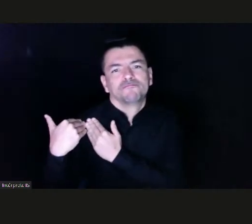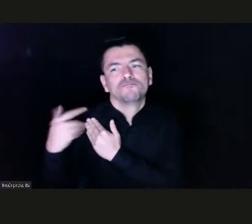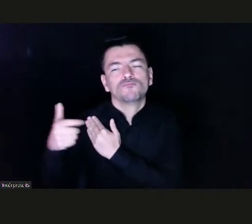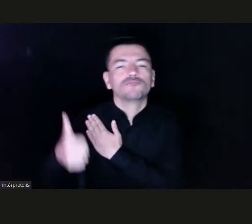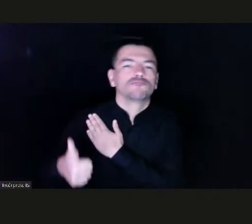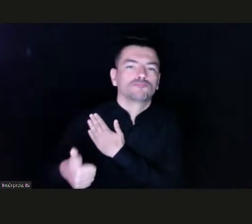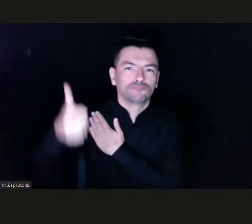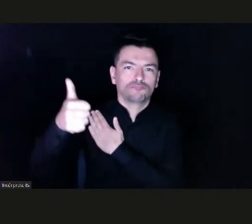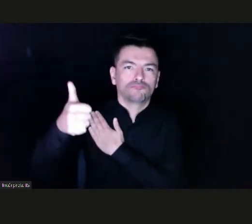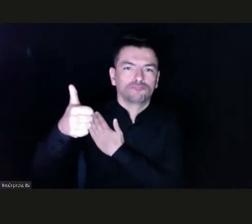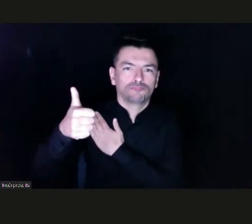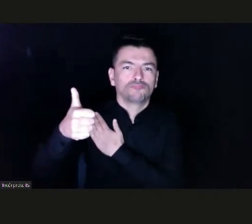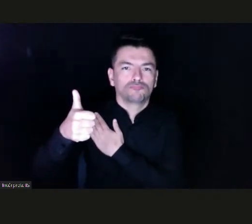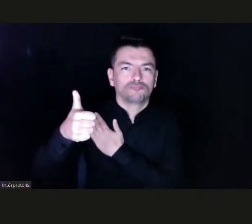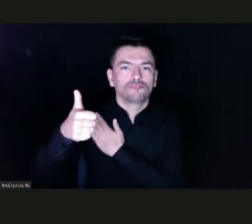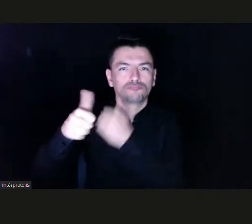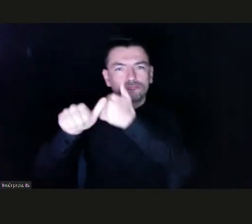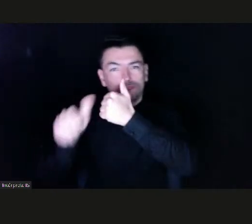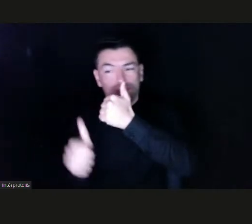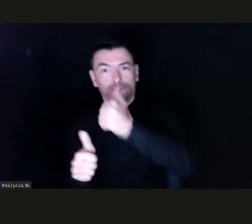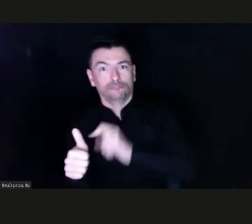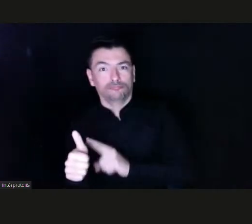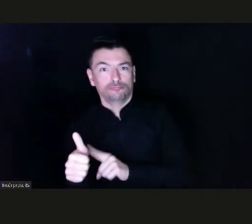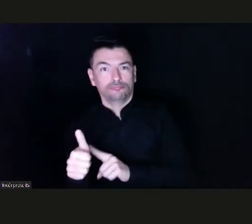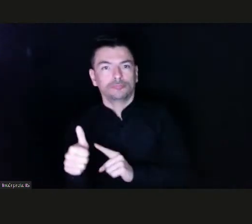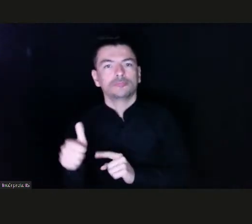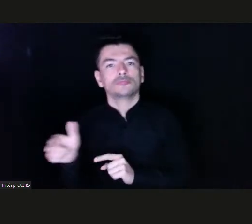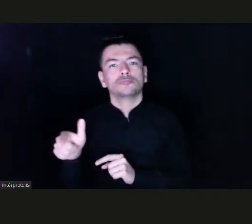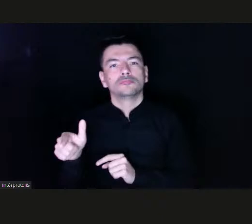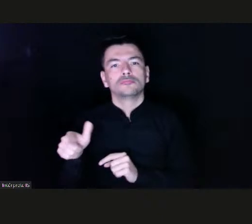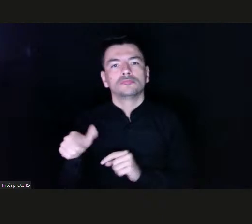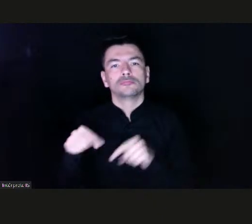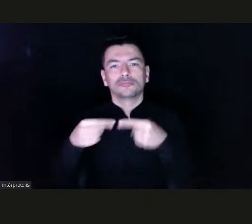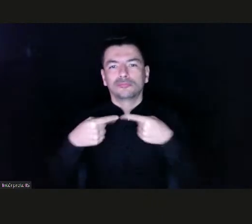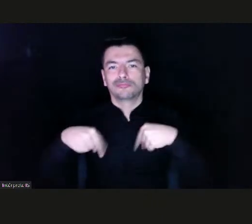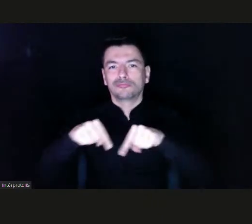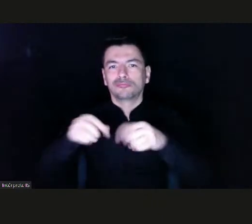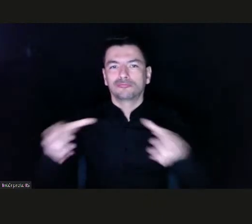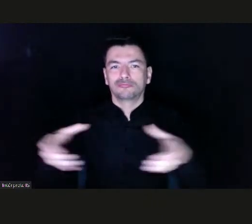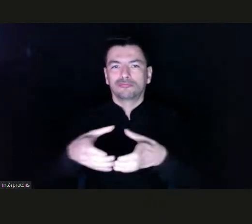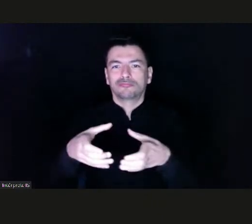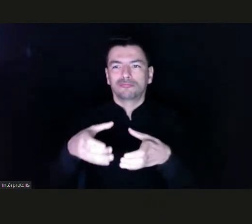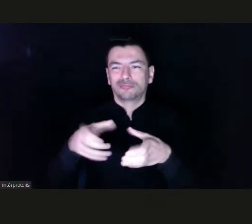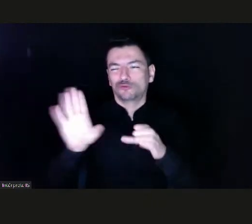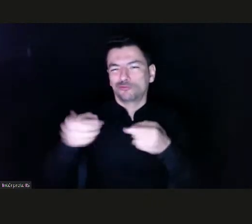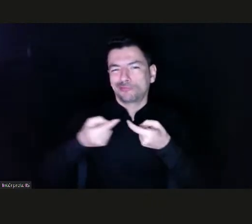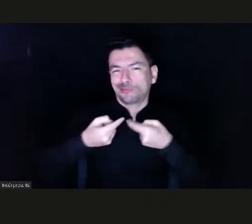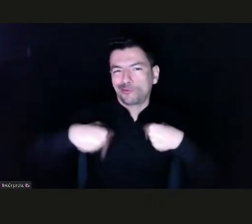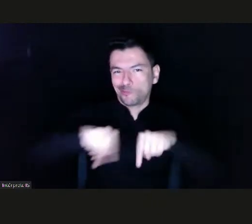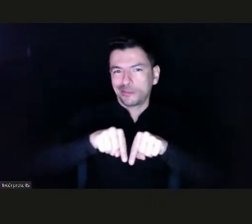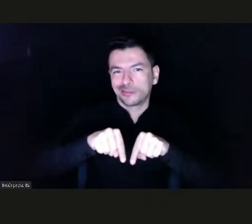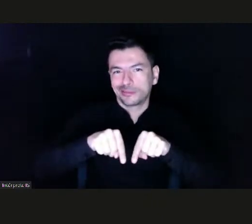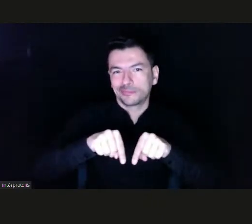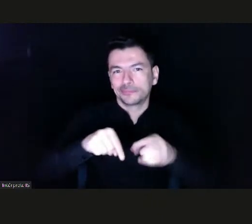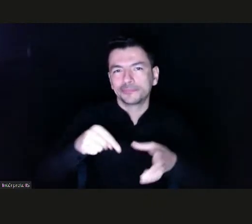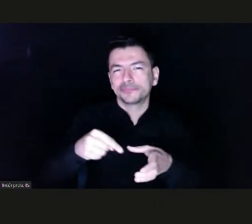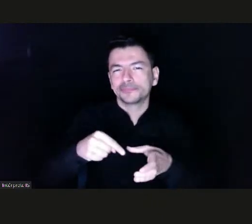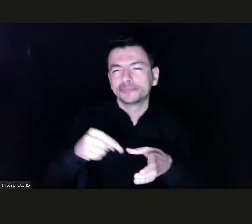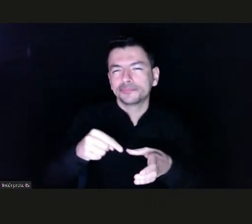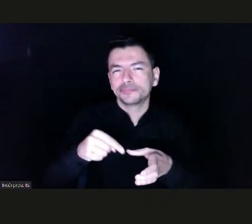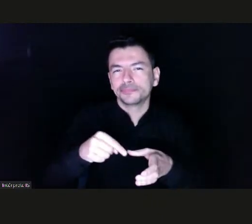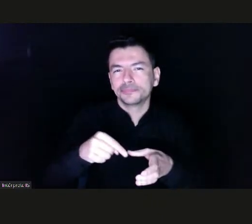for Trade in Services, responsible for the daily work in the office. He's also the Director of Beijing